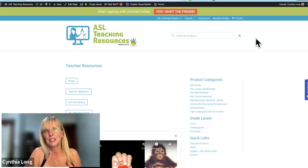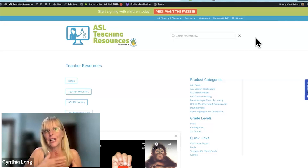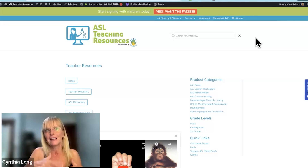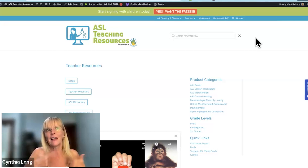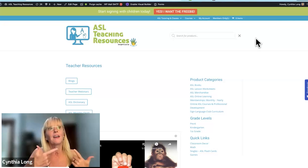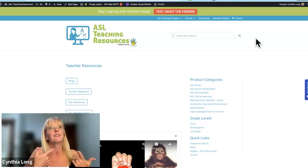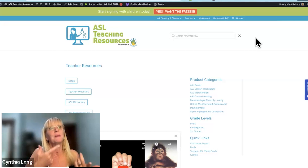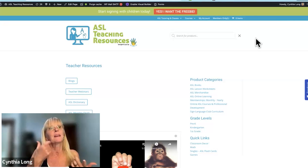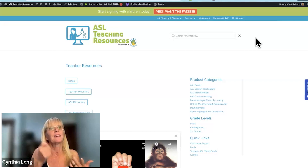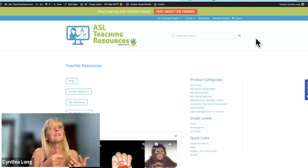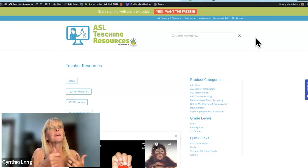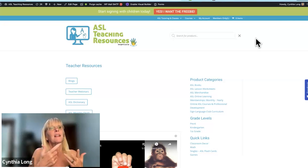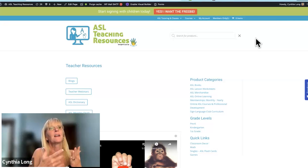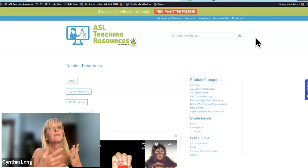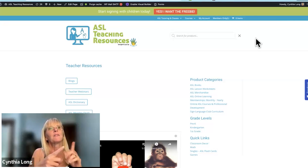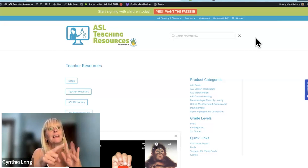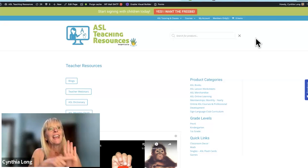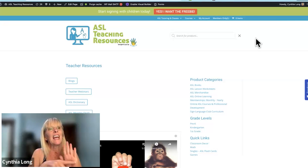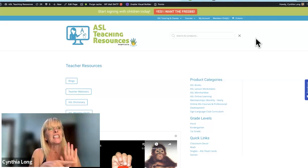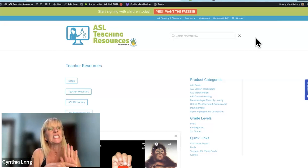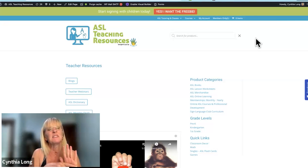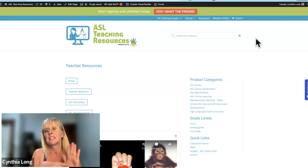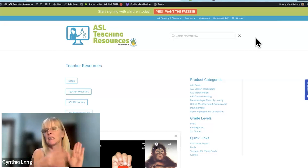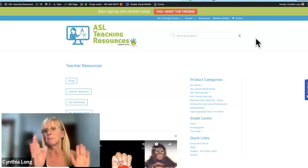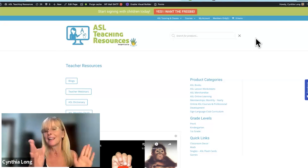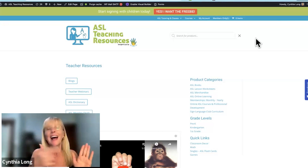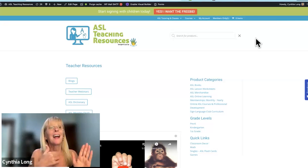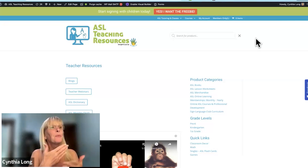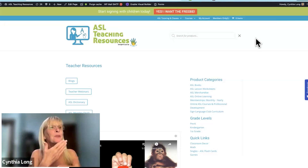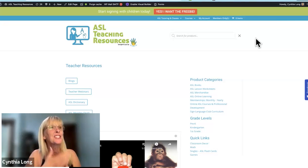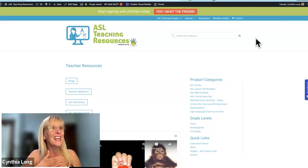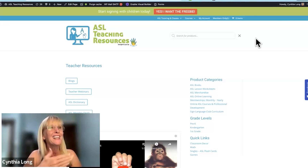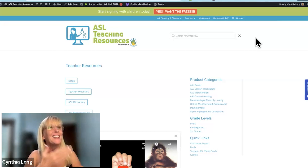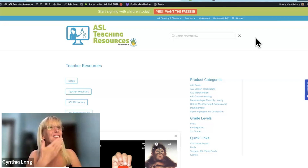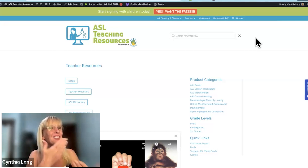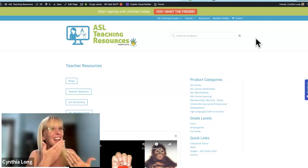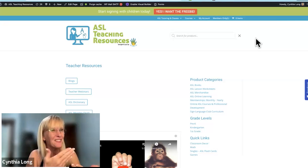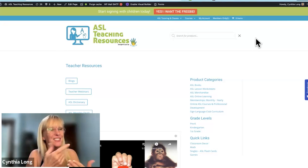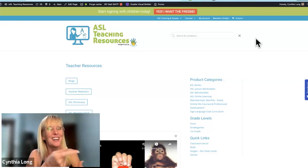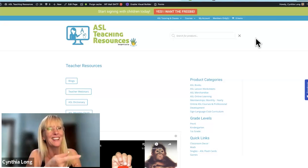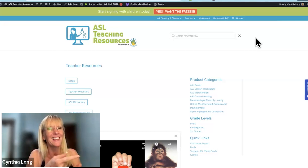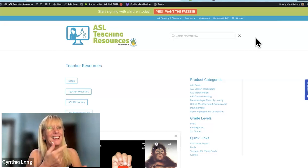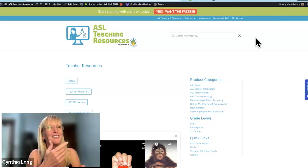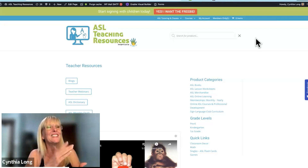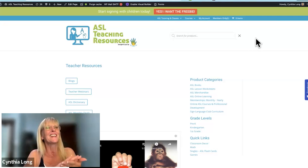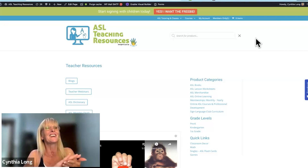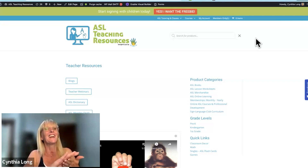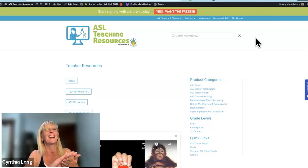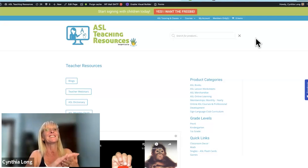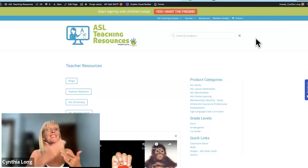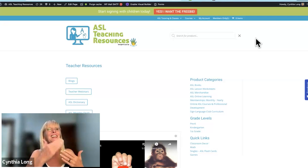appreciate lives because a lot of negativity, but I appreciate you, thankful, the ones that are nice. Thank